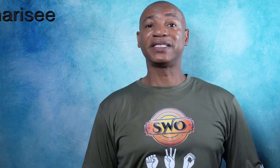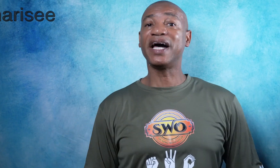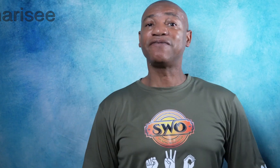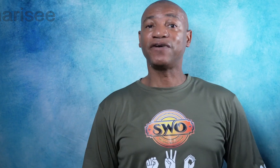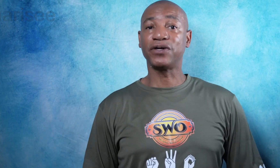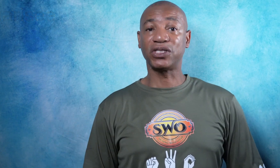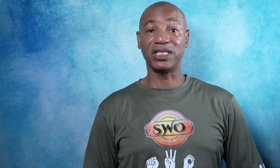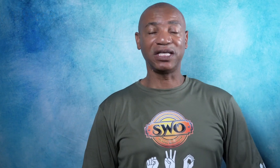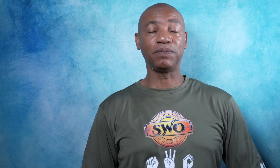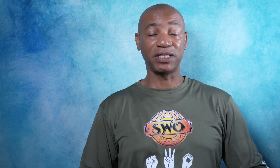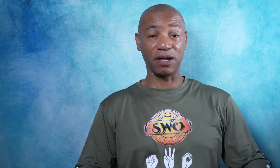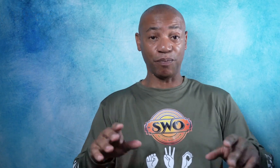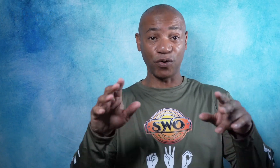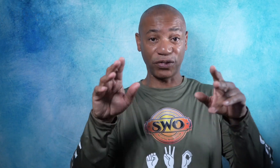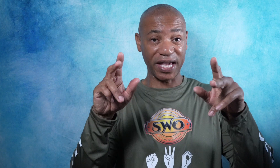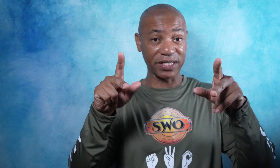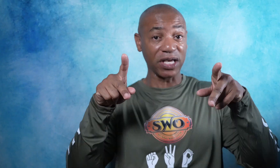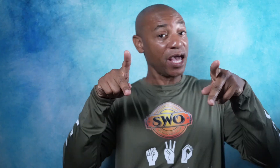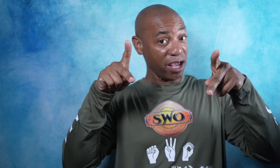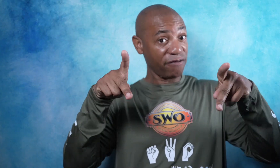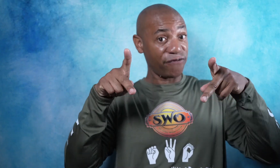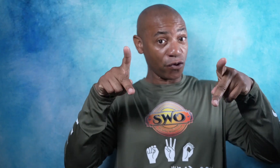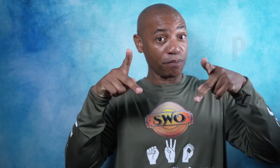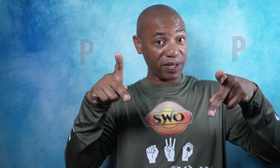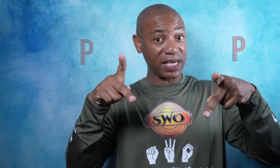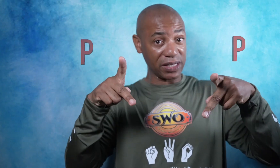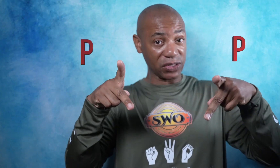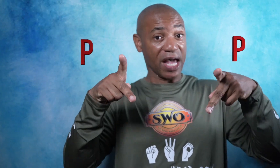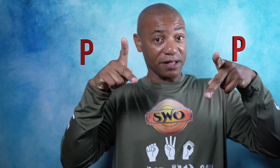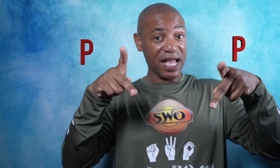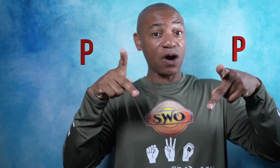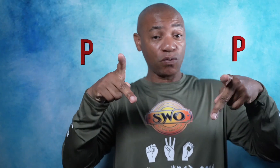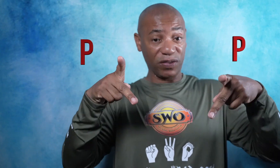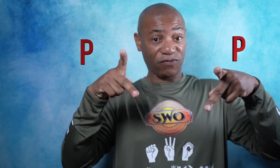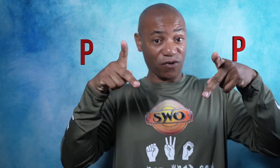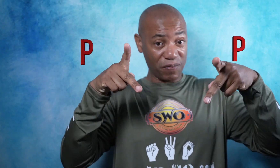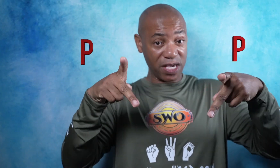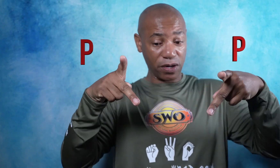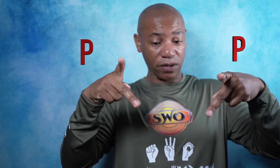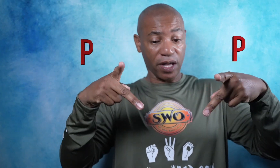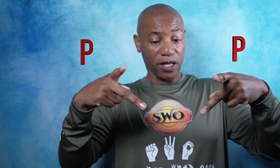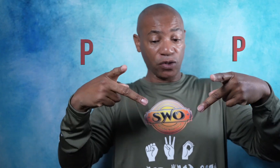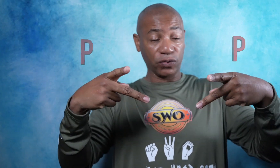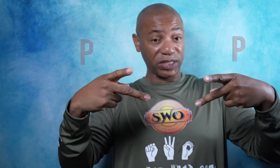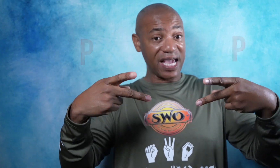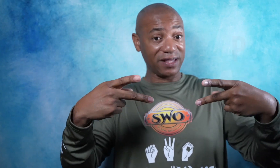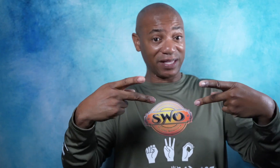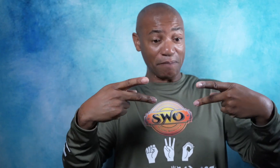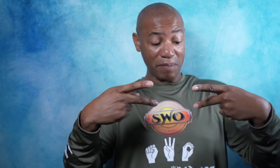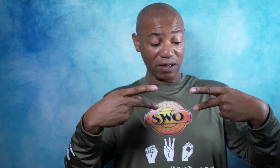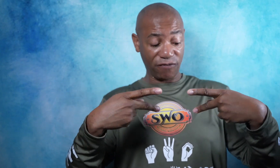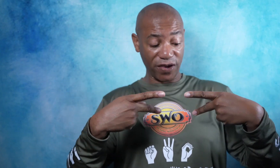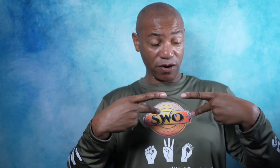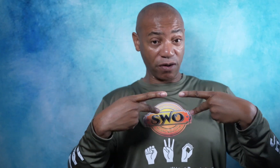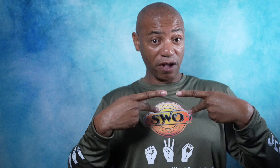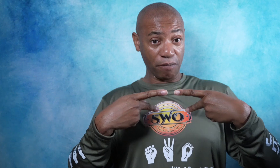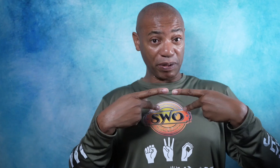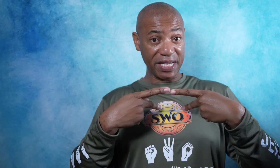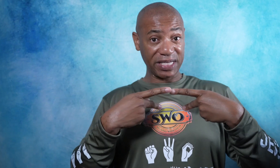sign Pharisee, simply take both hands and form P's. Now from here, you'll take the middle finger, place that